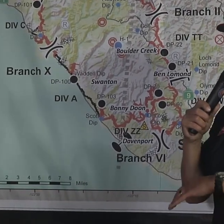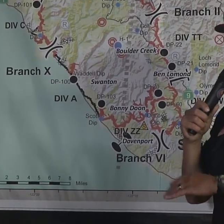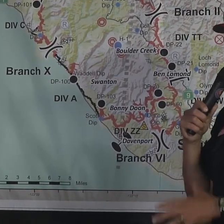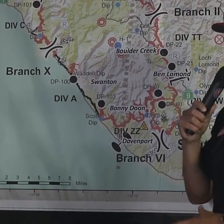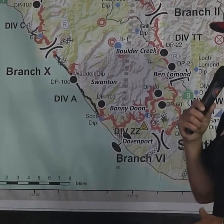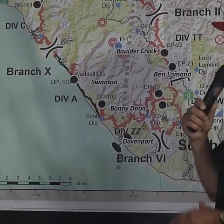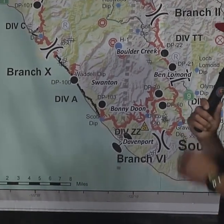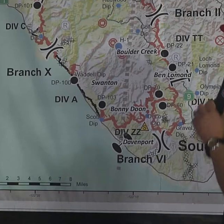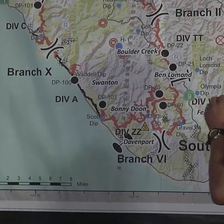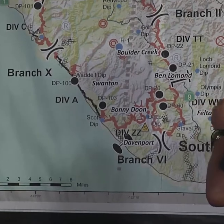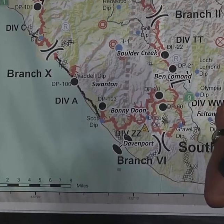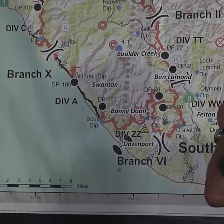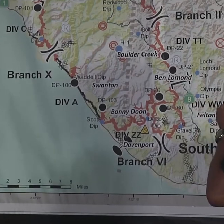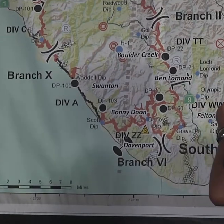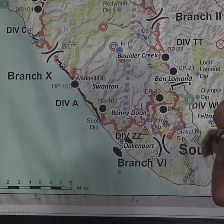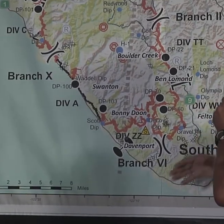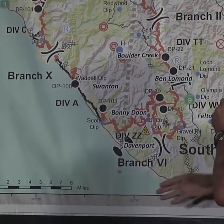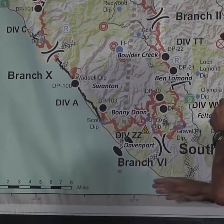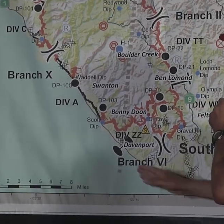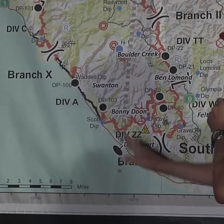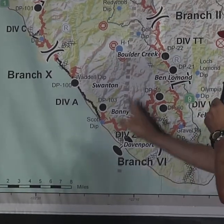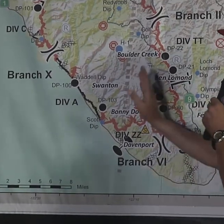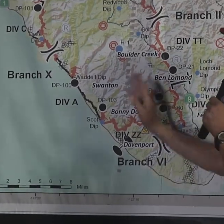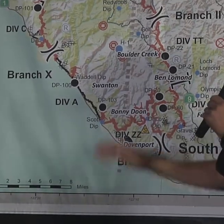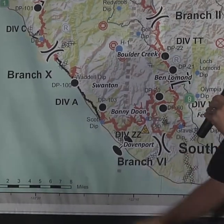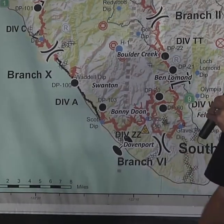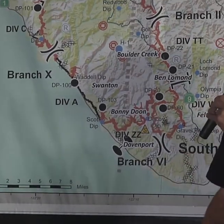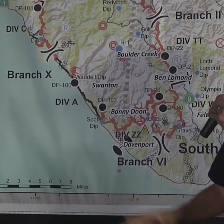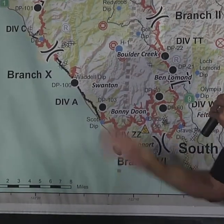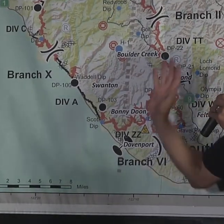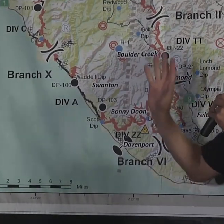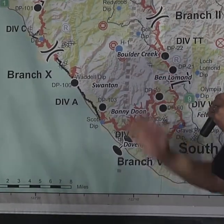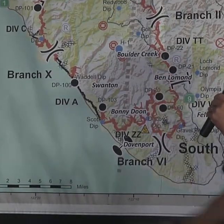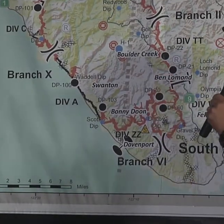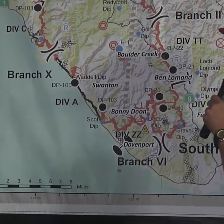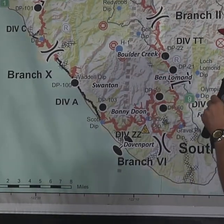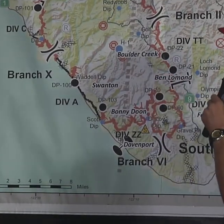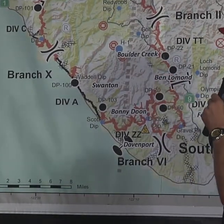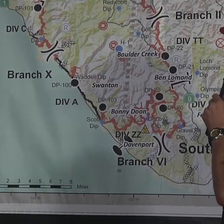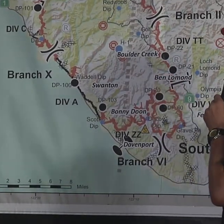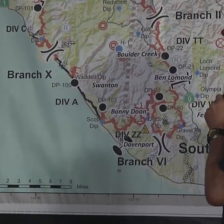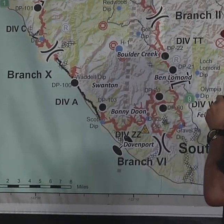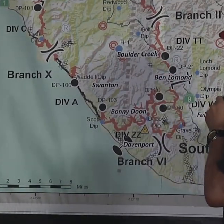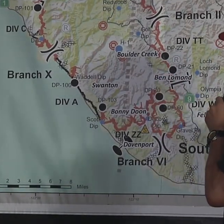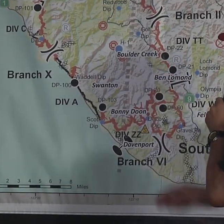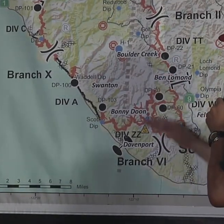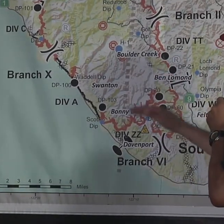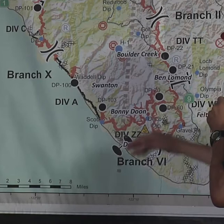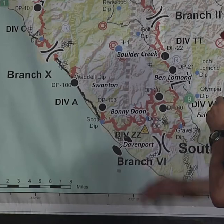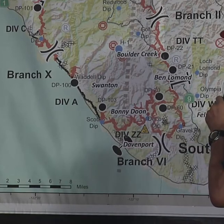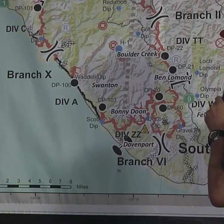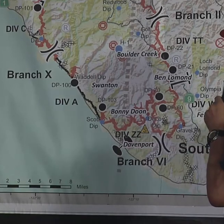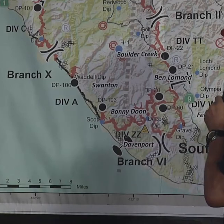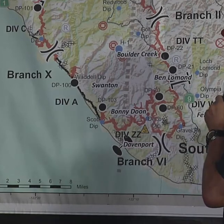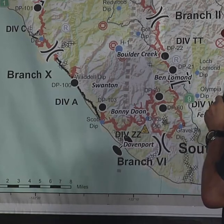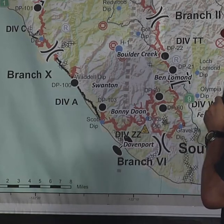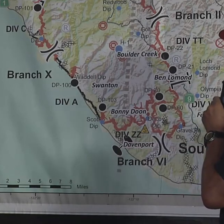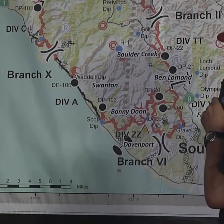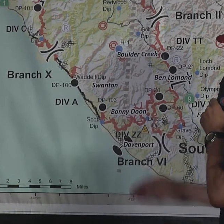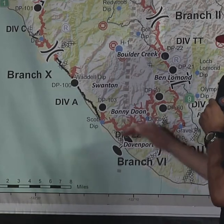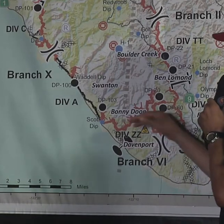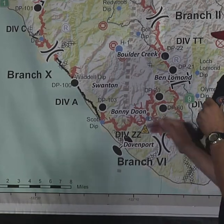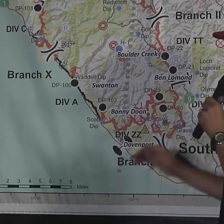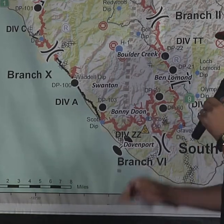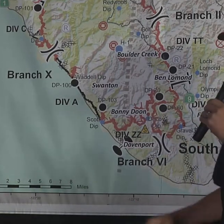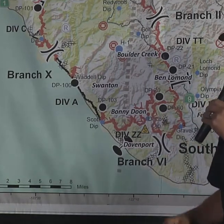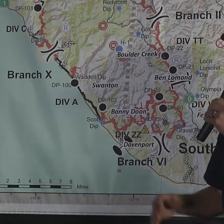protected, no threat at this point in time. And with our expected weather, we're not very concerned with any further push there. So